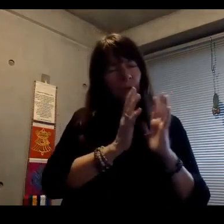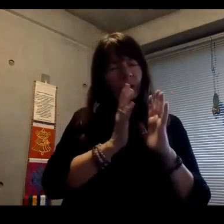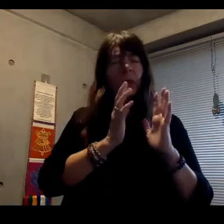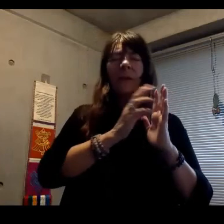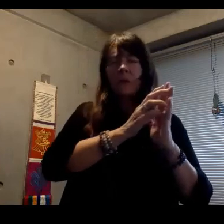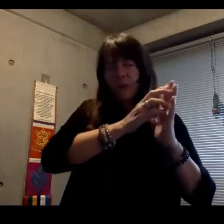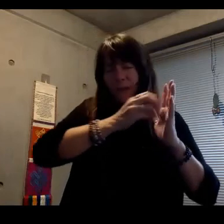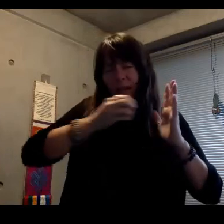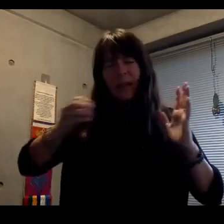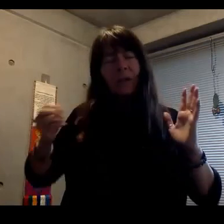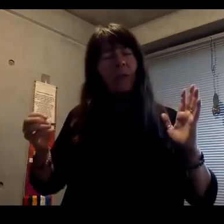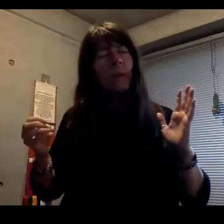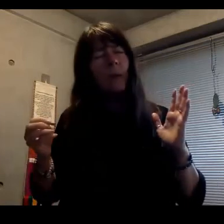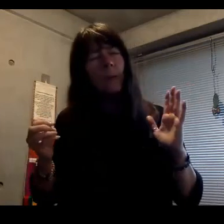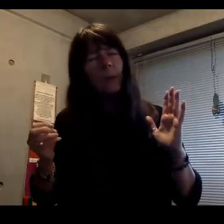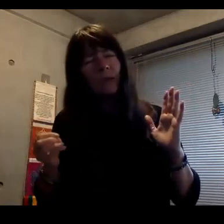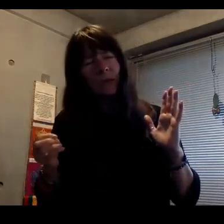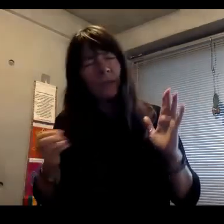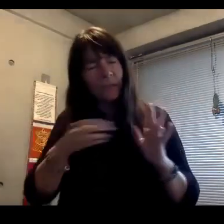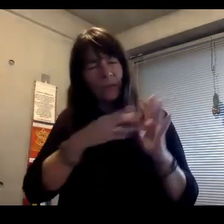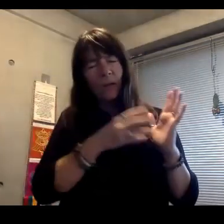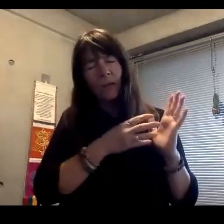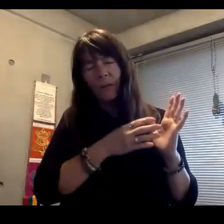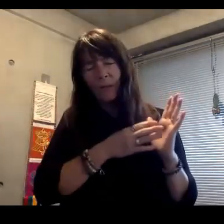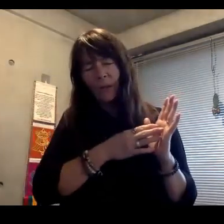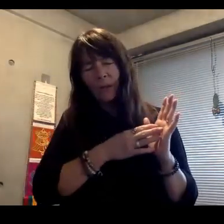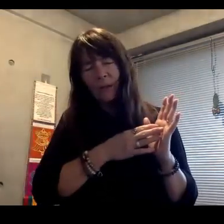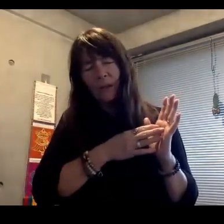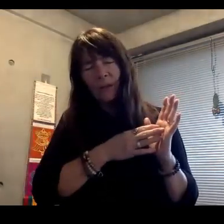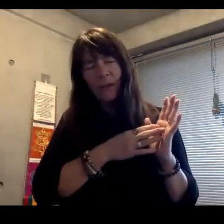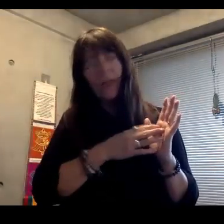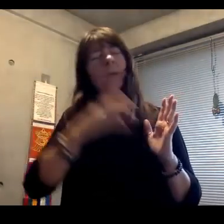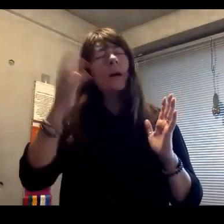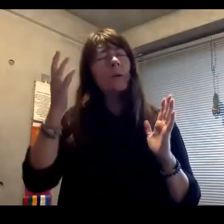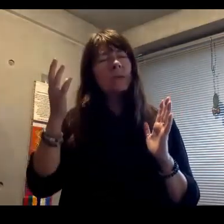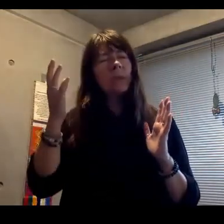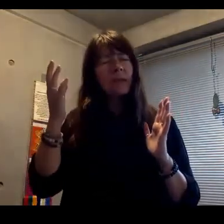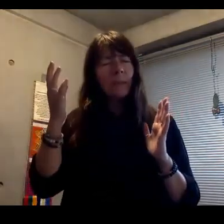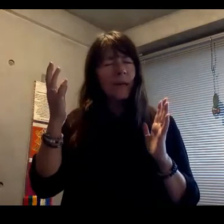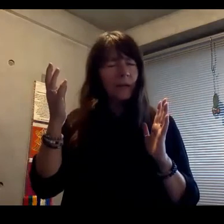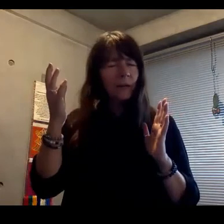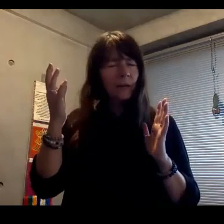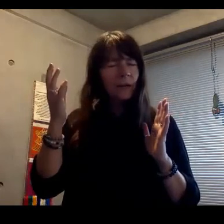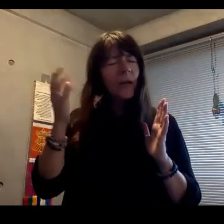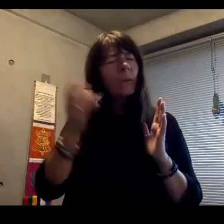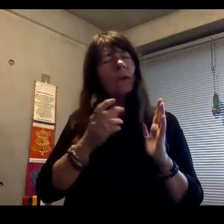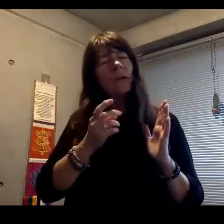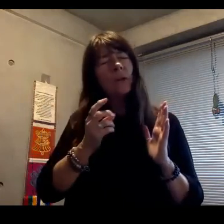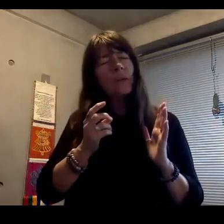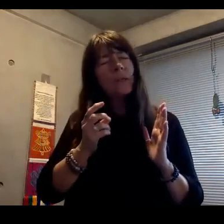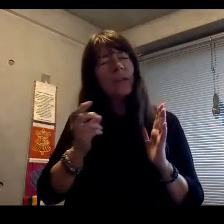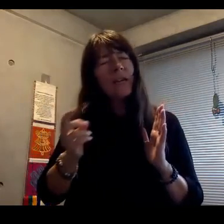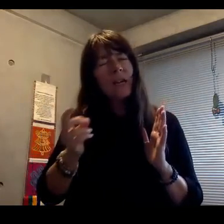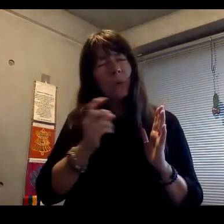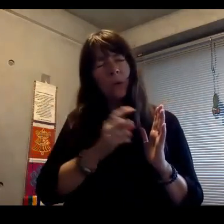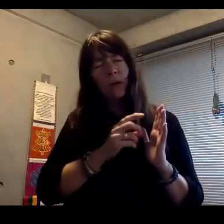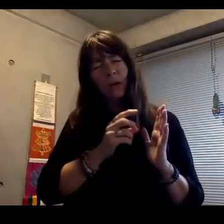are joined together to take from the other person until they are nothing, and the other is built up higher. They're not